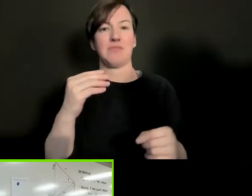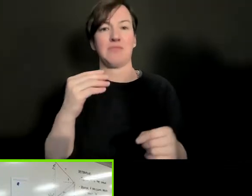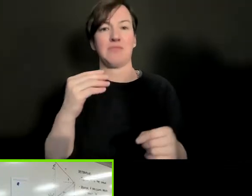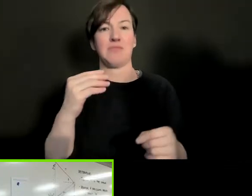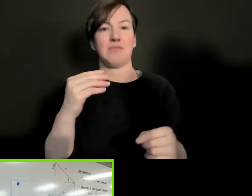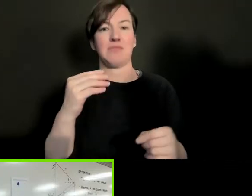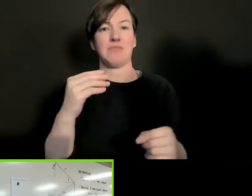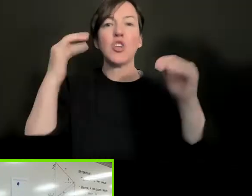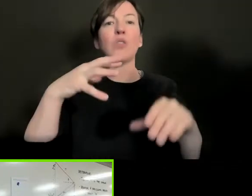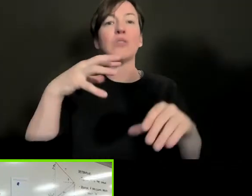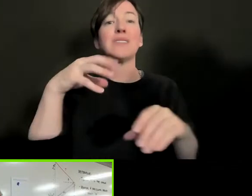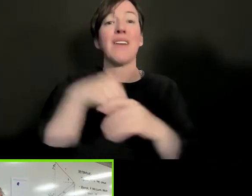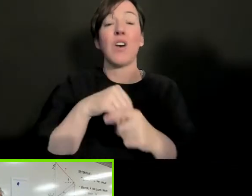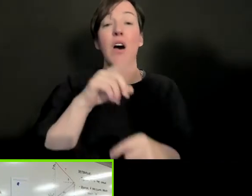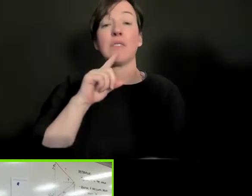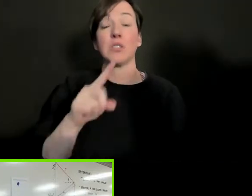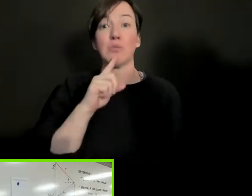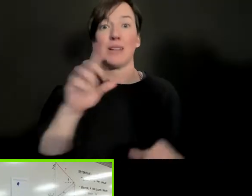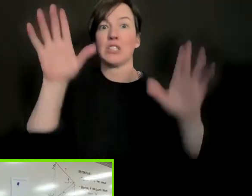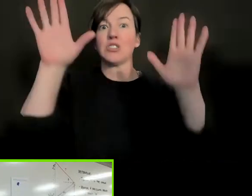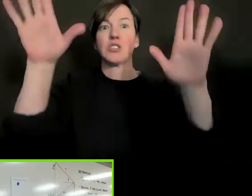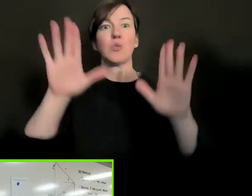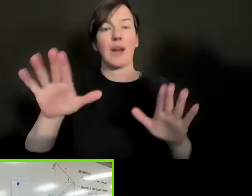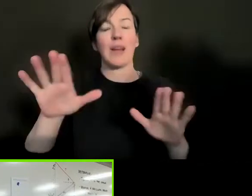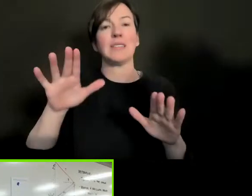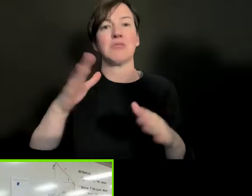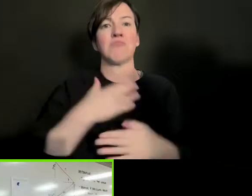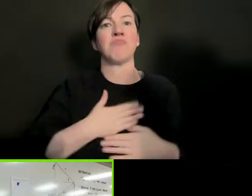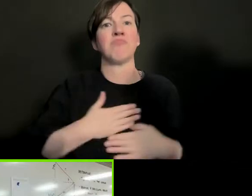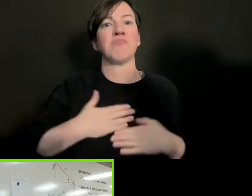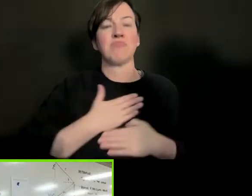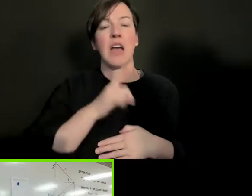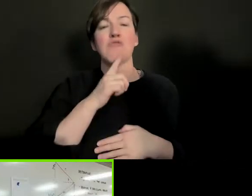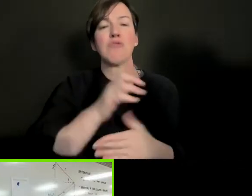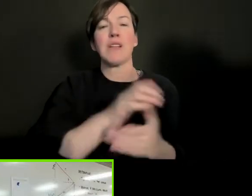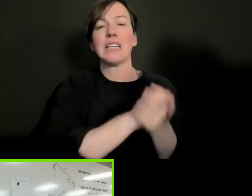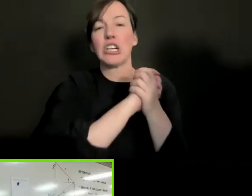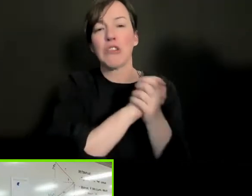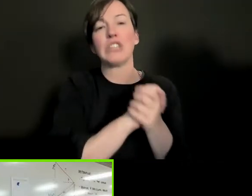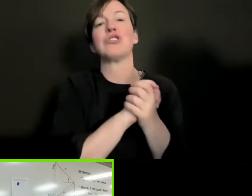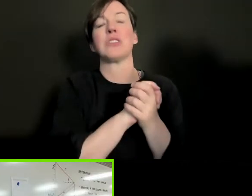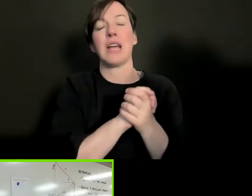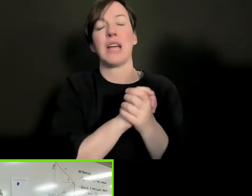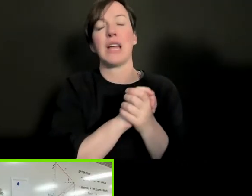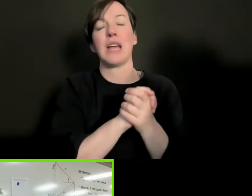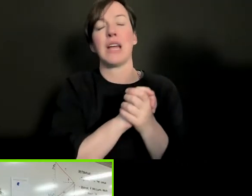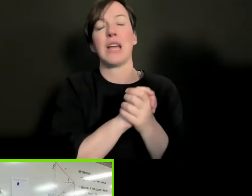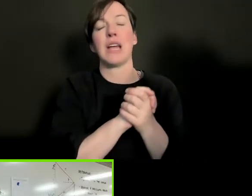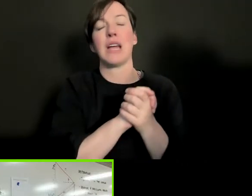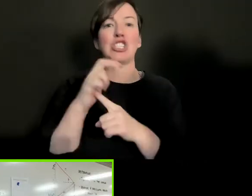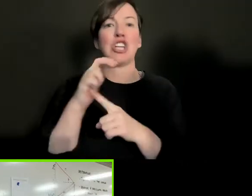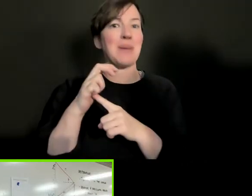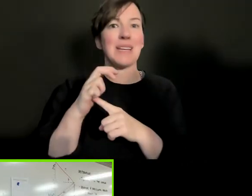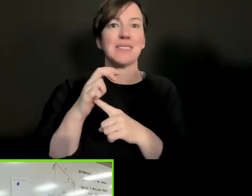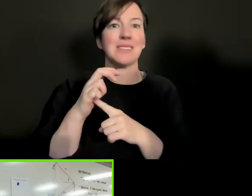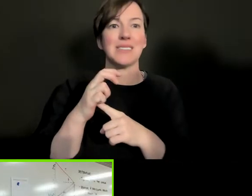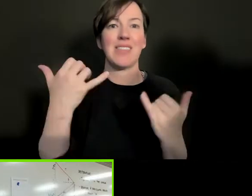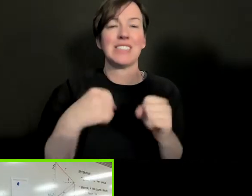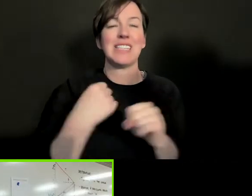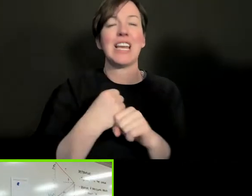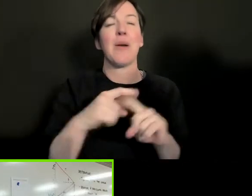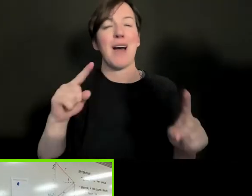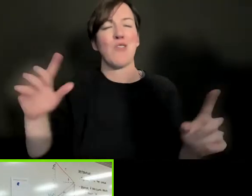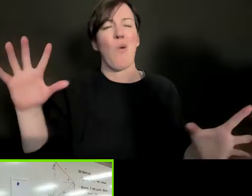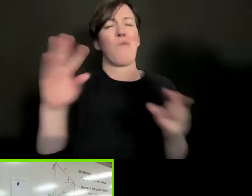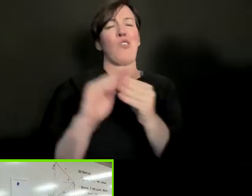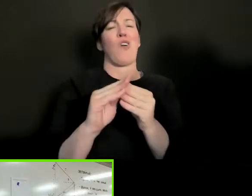involved, it's a great time, and I really want to congratulate the champions this year. But overall, the program